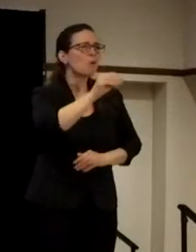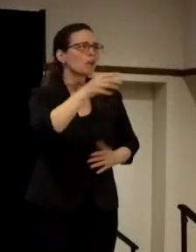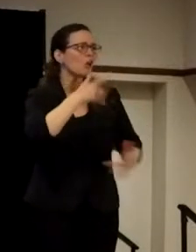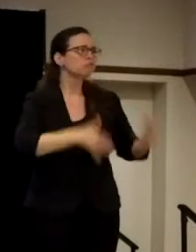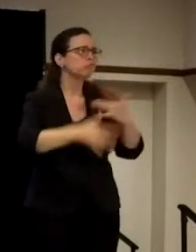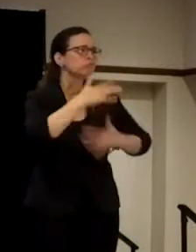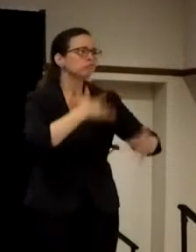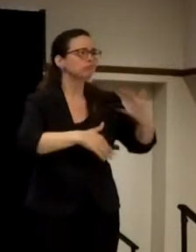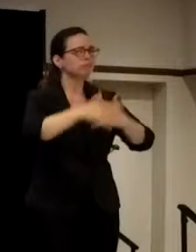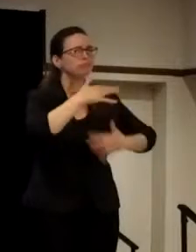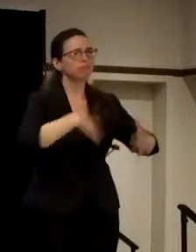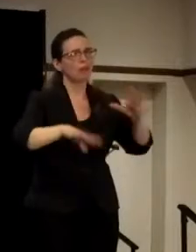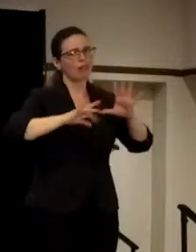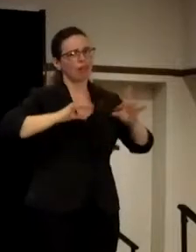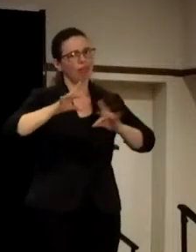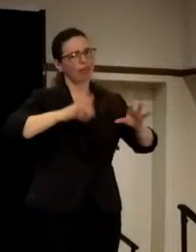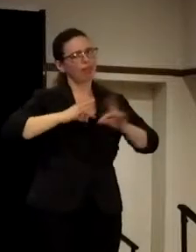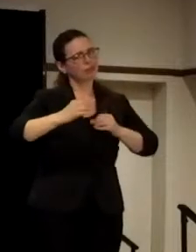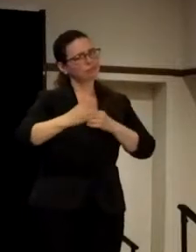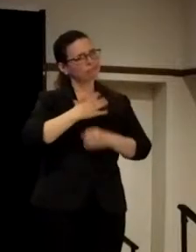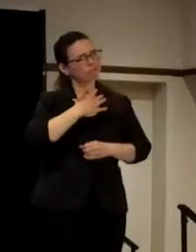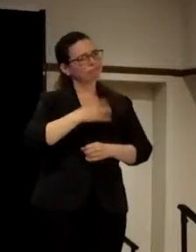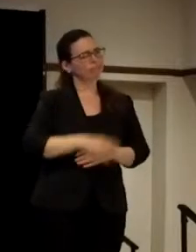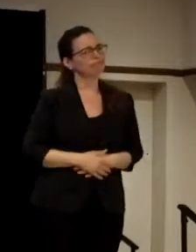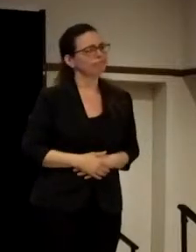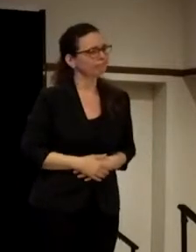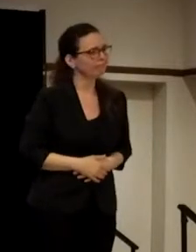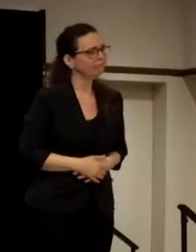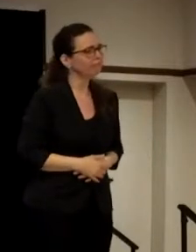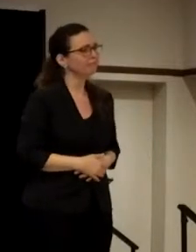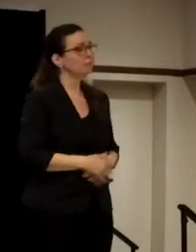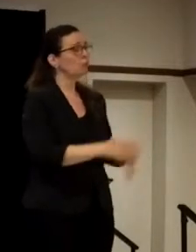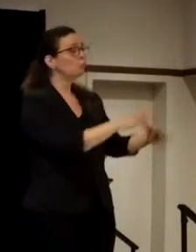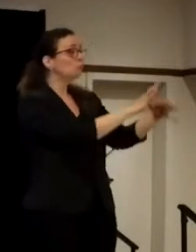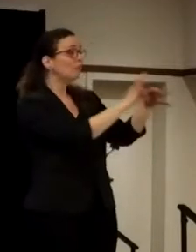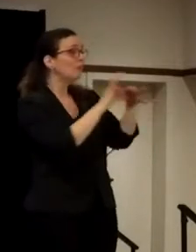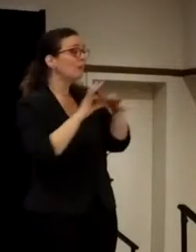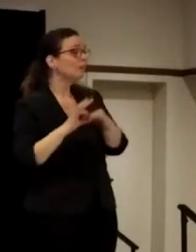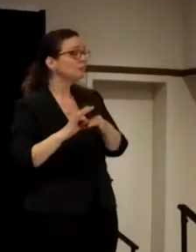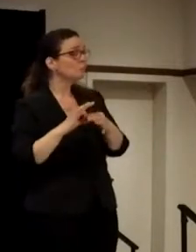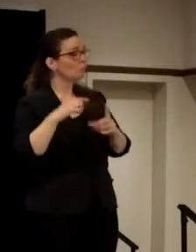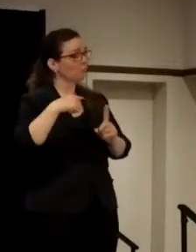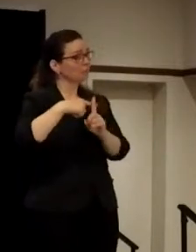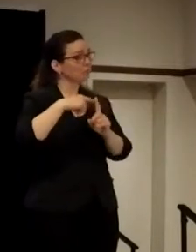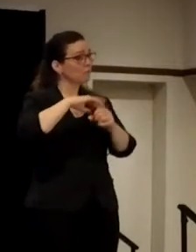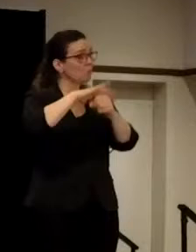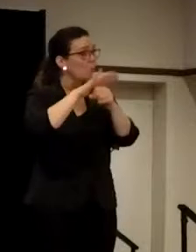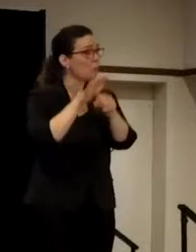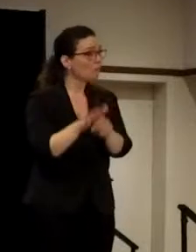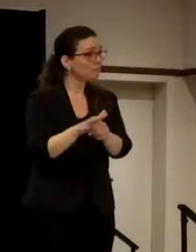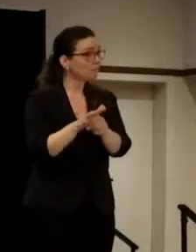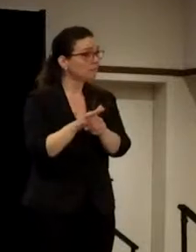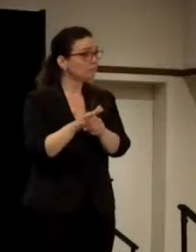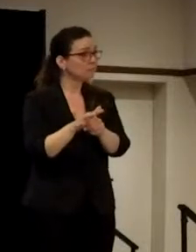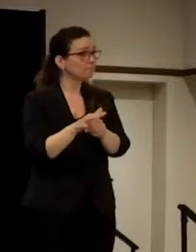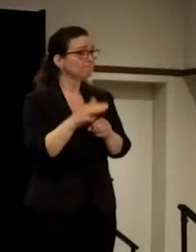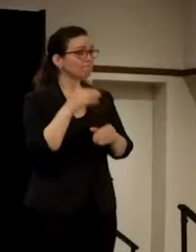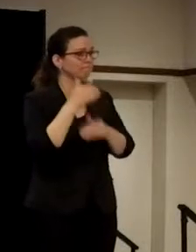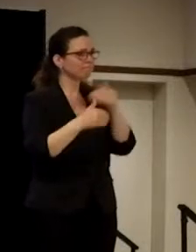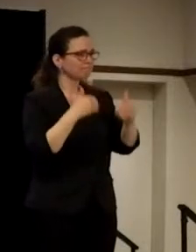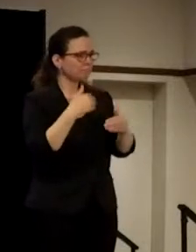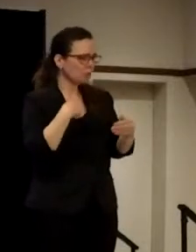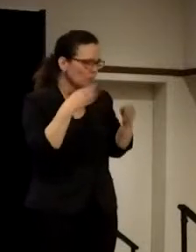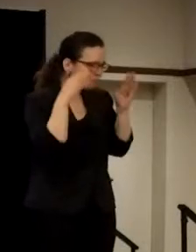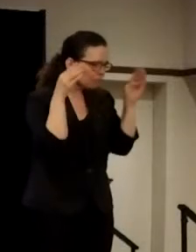80s. So the good news related to cases is the demographics that have been vaccinated for